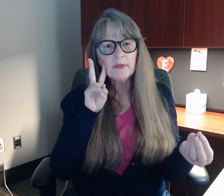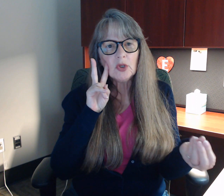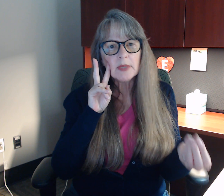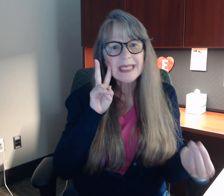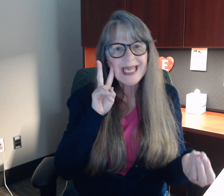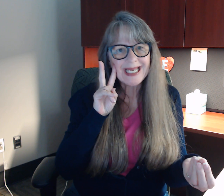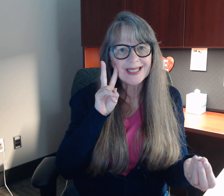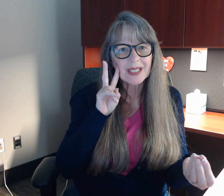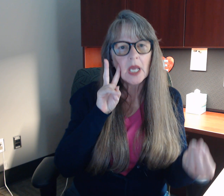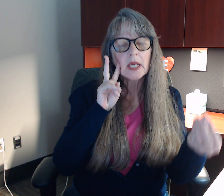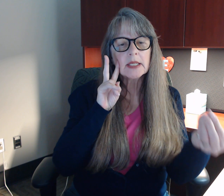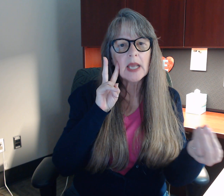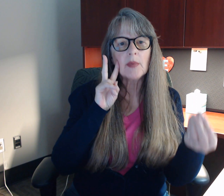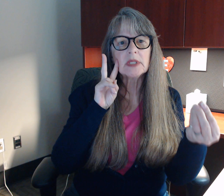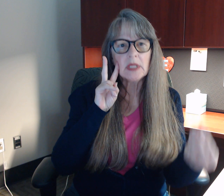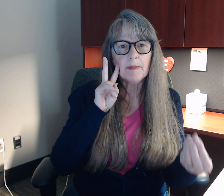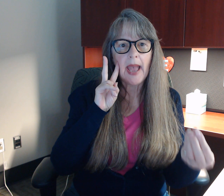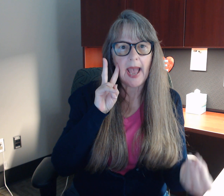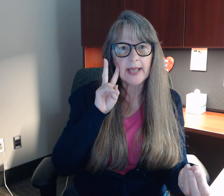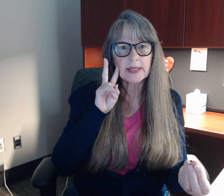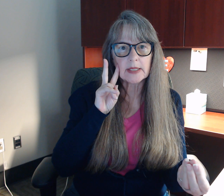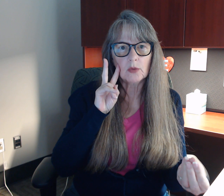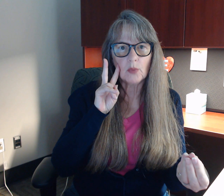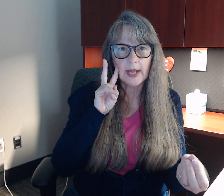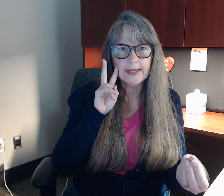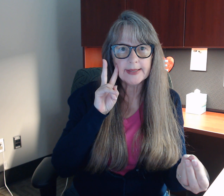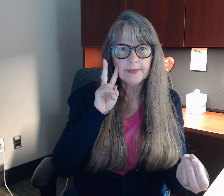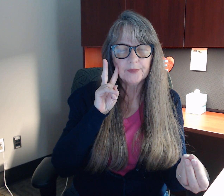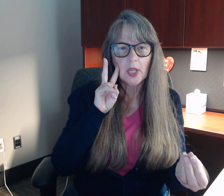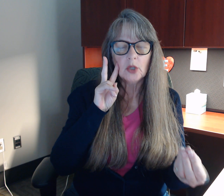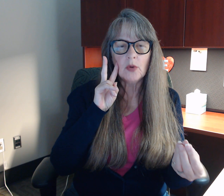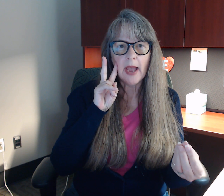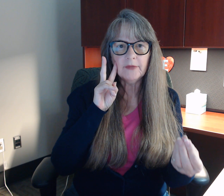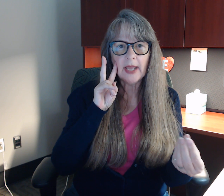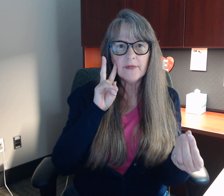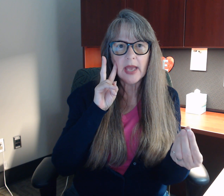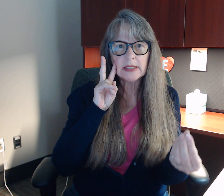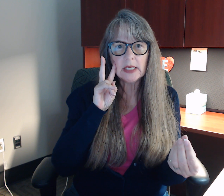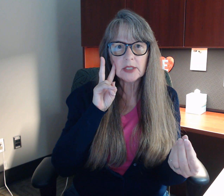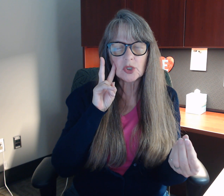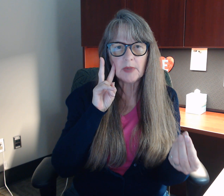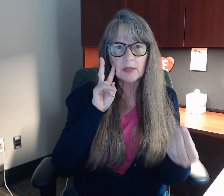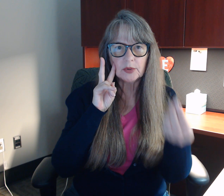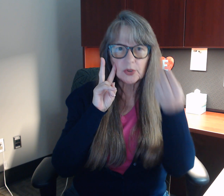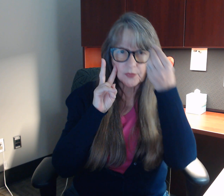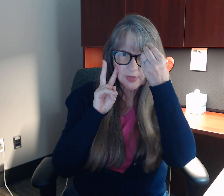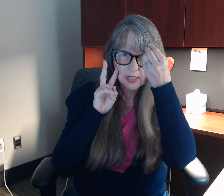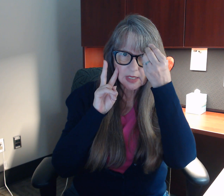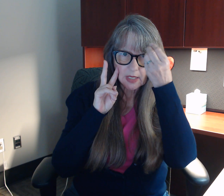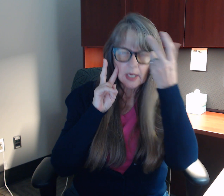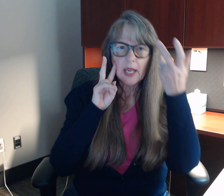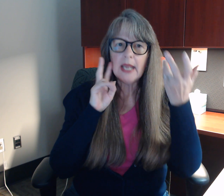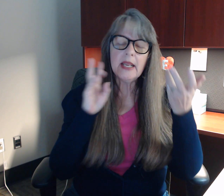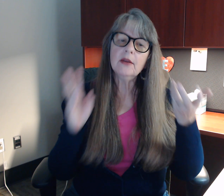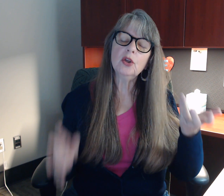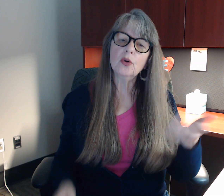you a tense because now it's in the past, right? You have to have that tense to be able to think. And, if